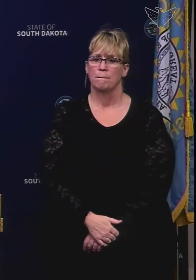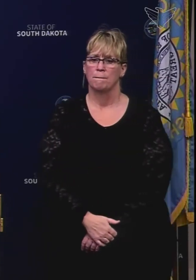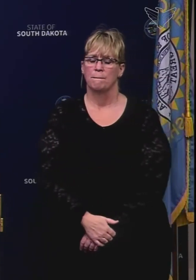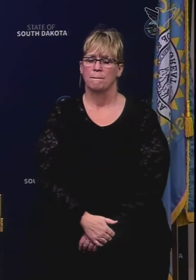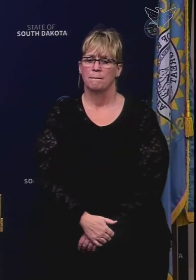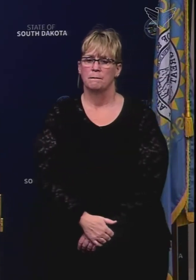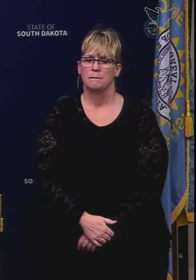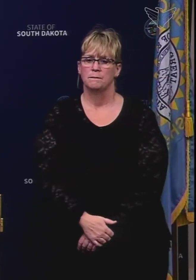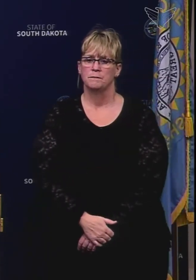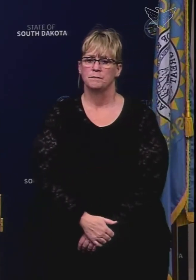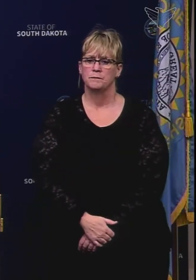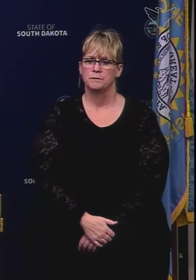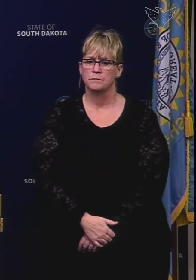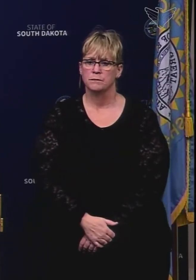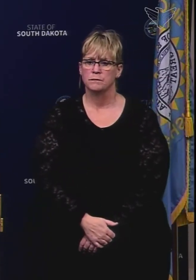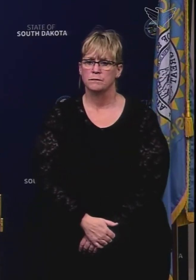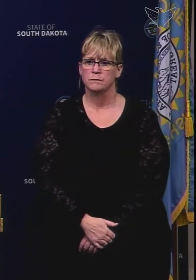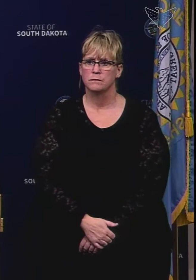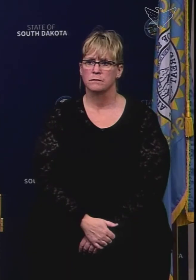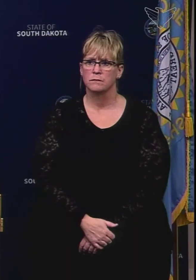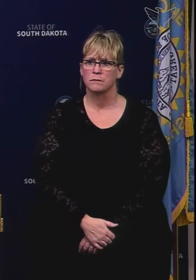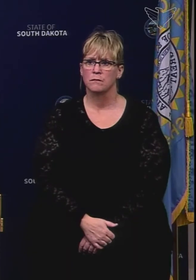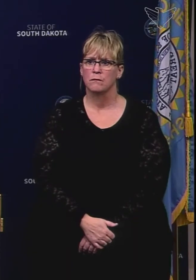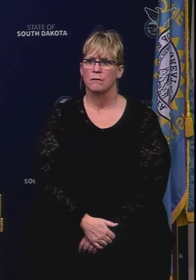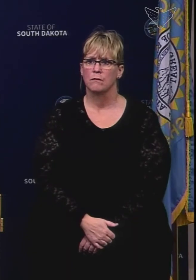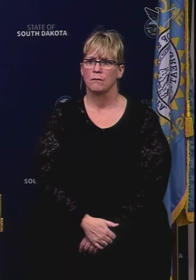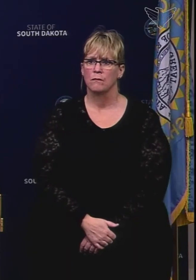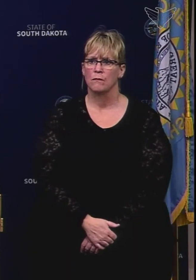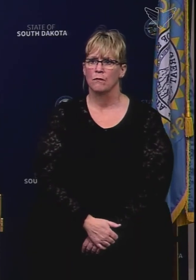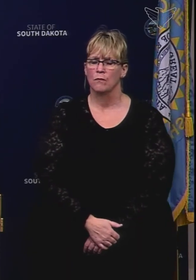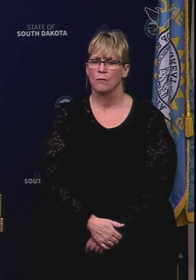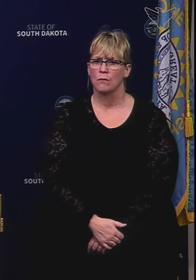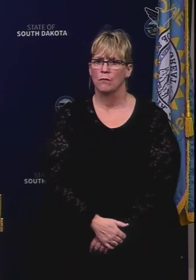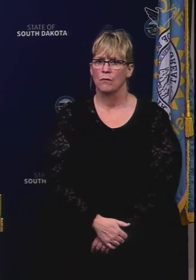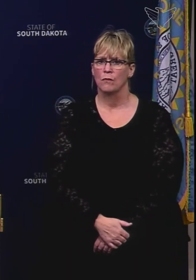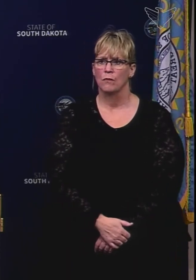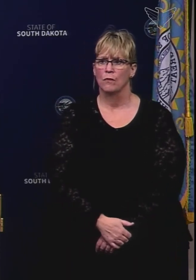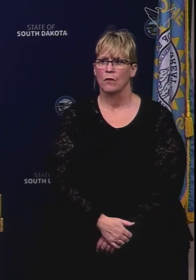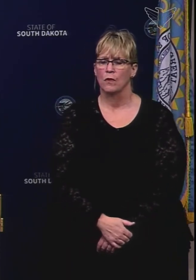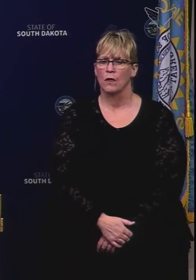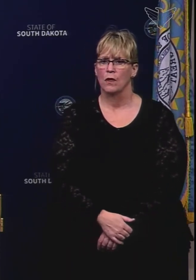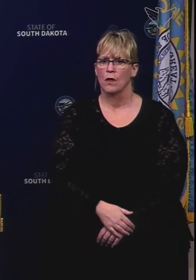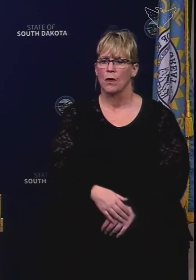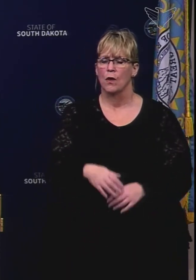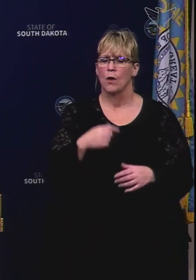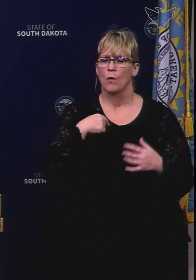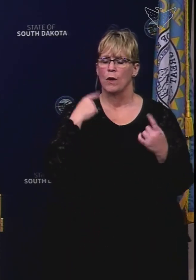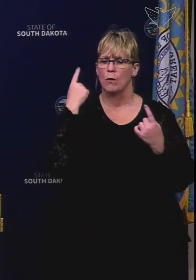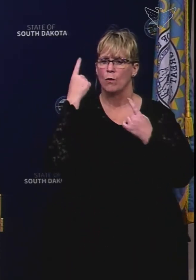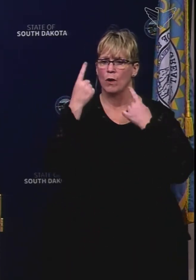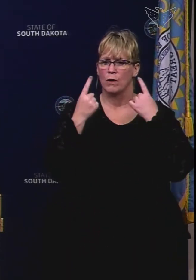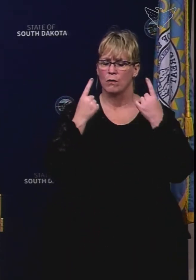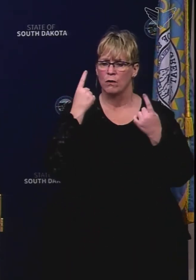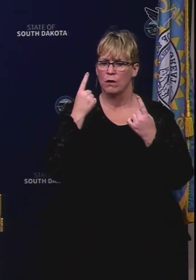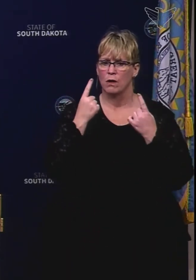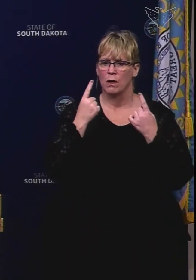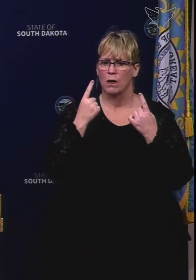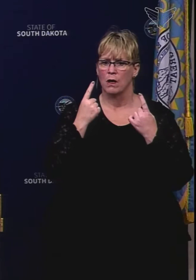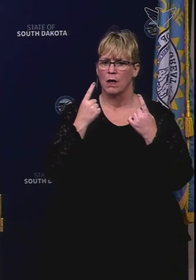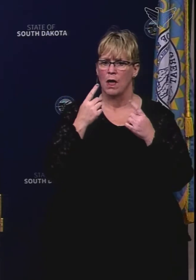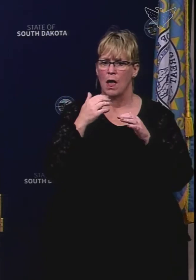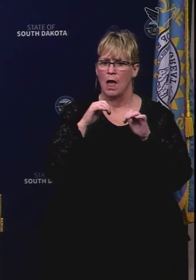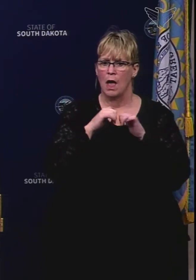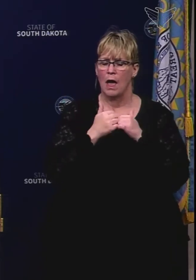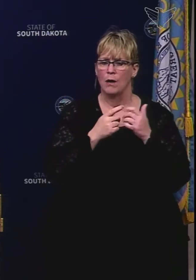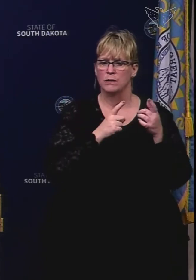Governor Noem, the CARE app that I believe was kind of introduced at the beginning of this, we were wondering how it's helped so far in handling